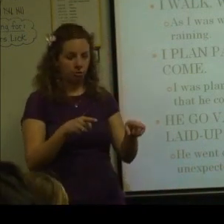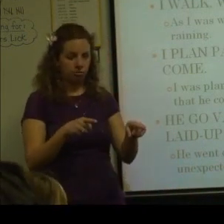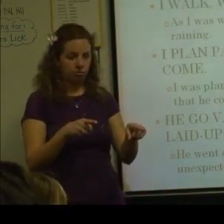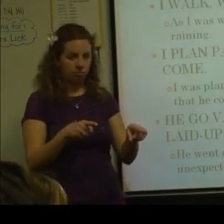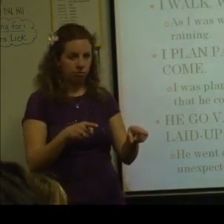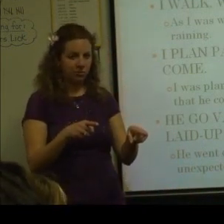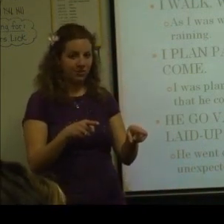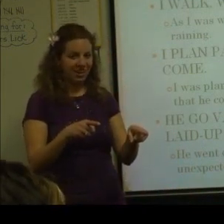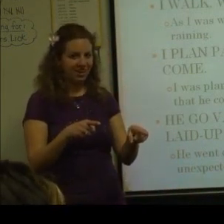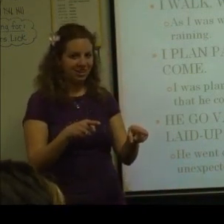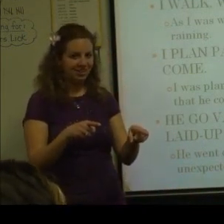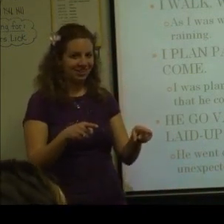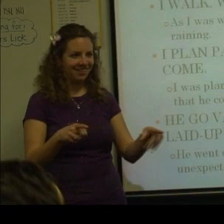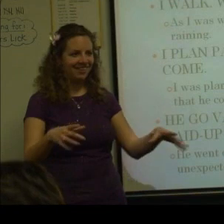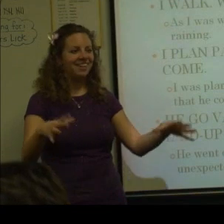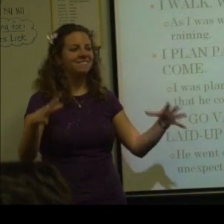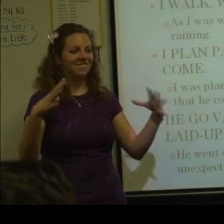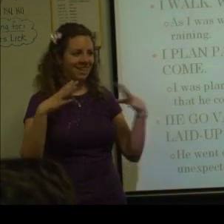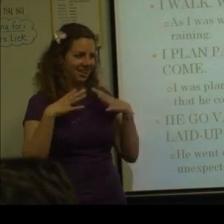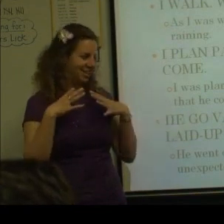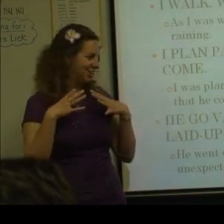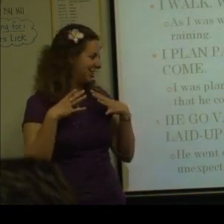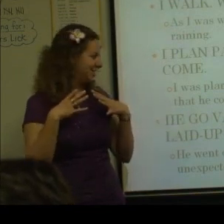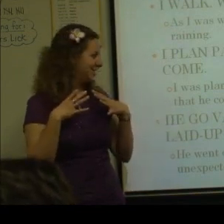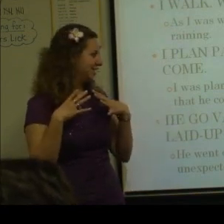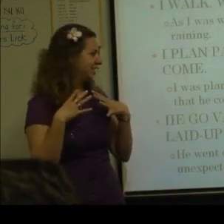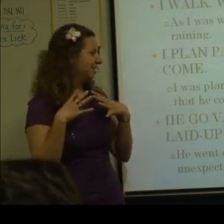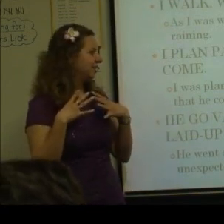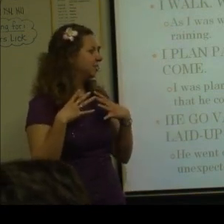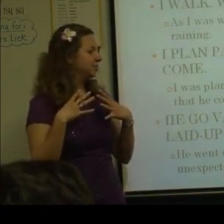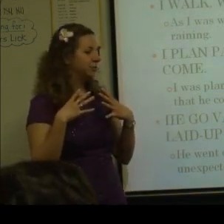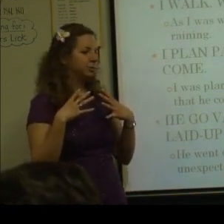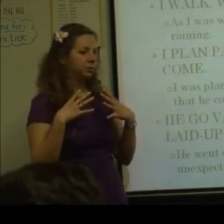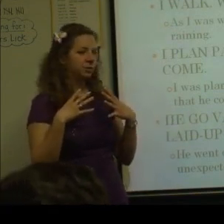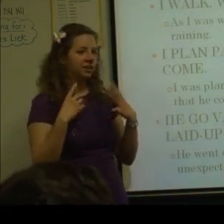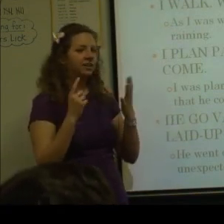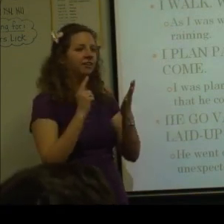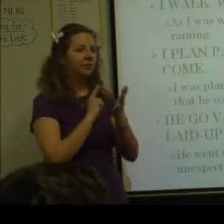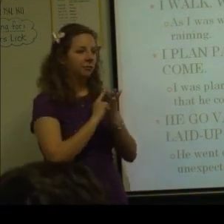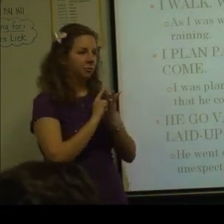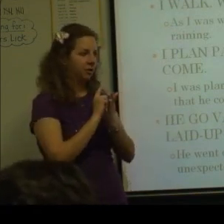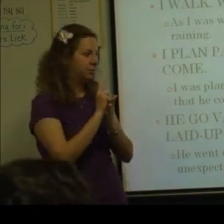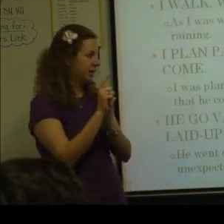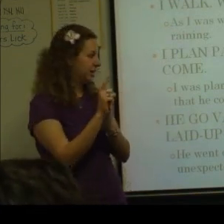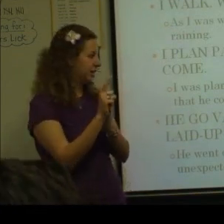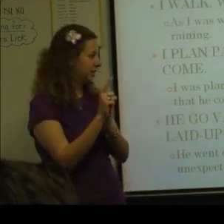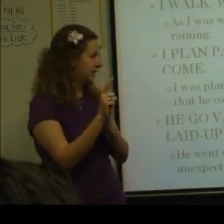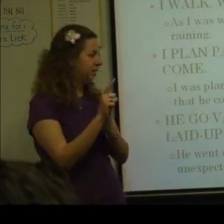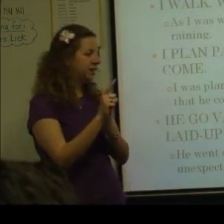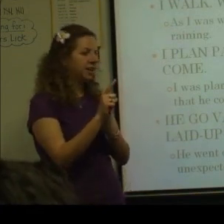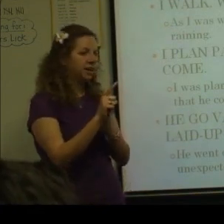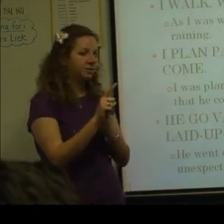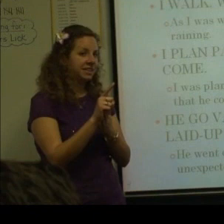goes vacation. Vacation, what's 1 week? 1 week. What's